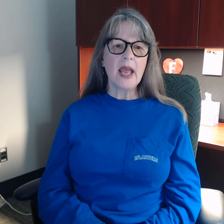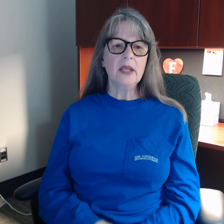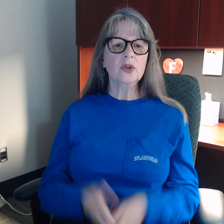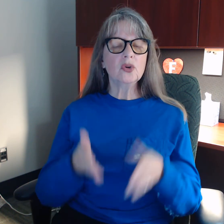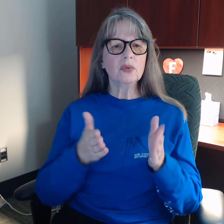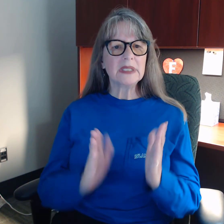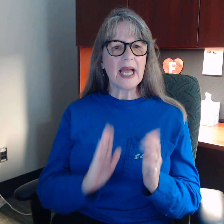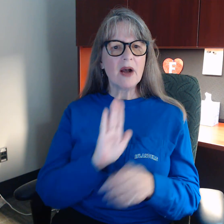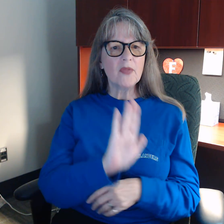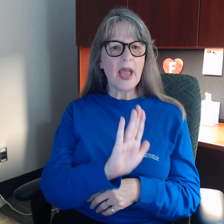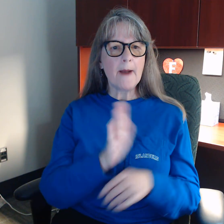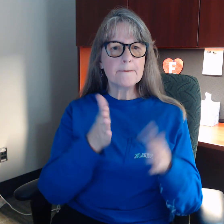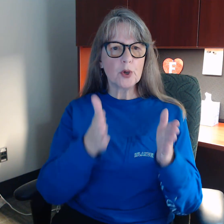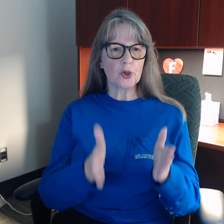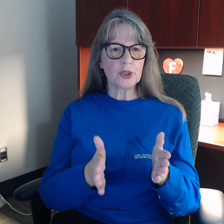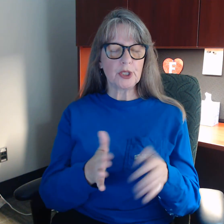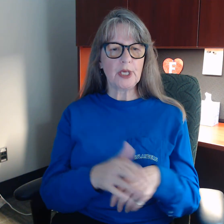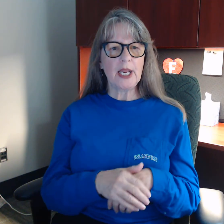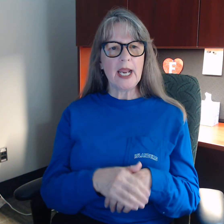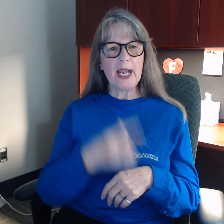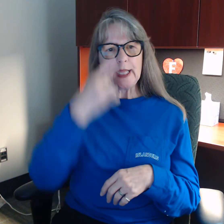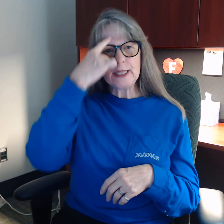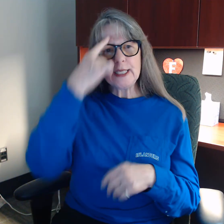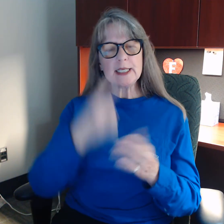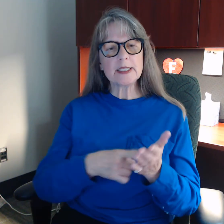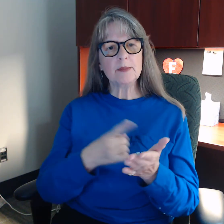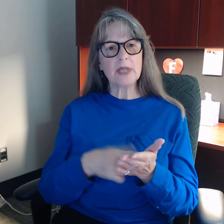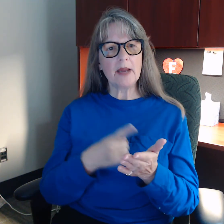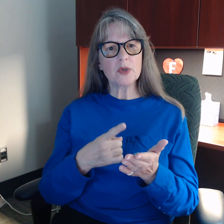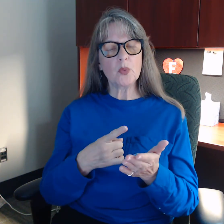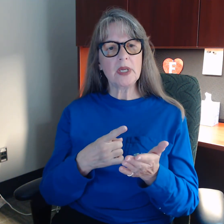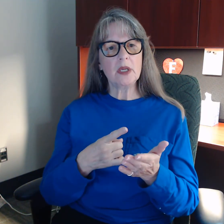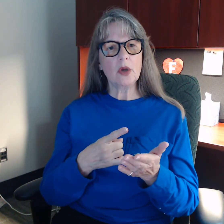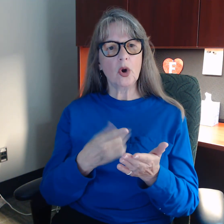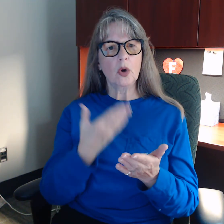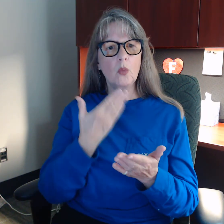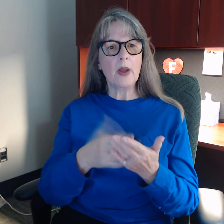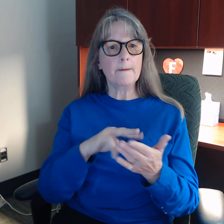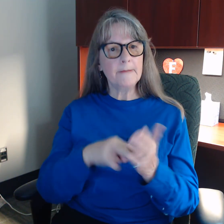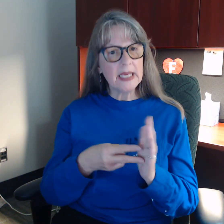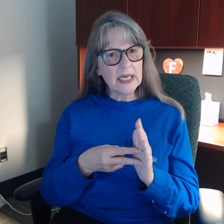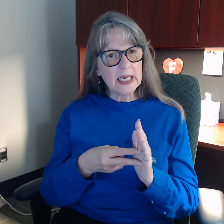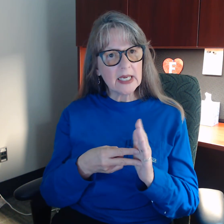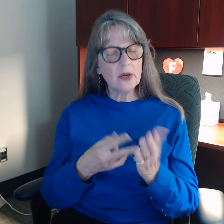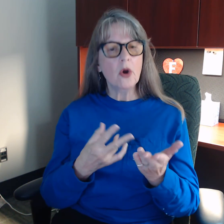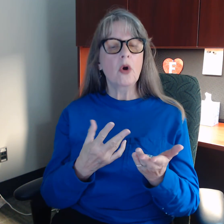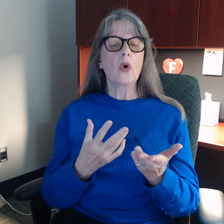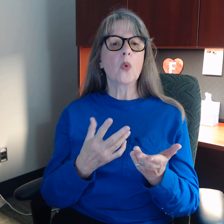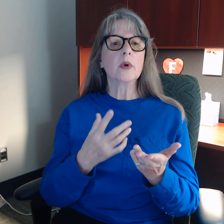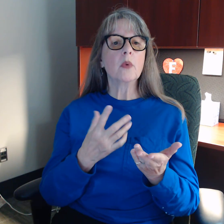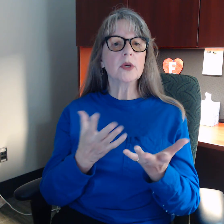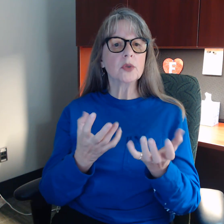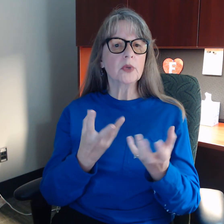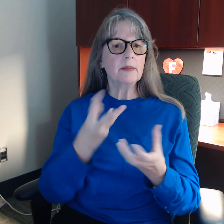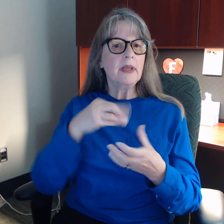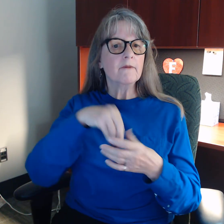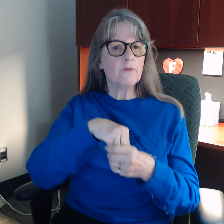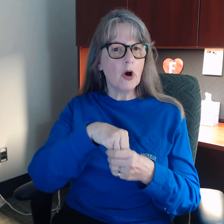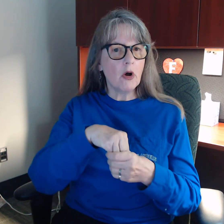And you allow that person. And I think sometimes we are well-meaning, or we want to really be involved.